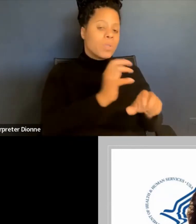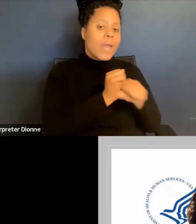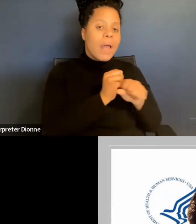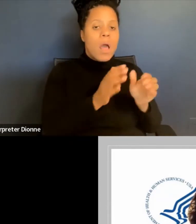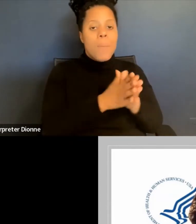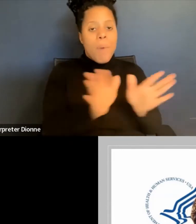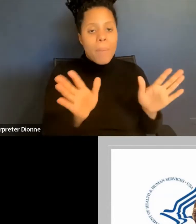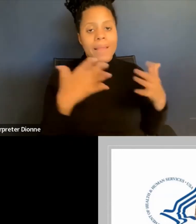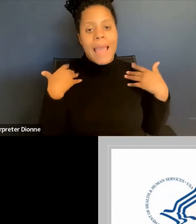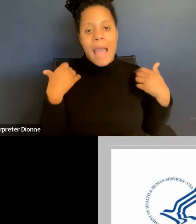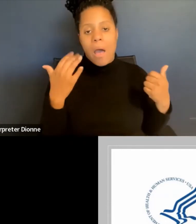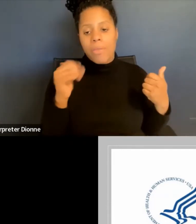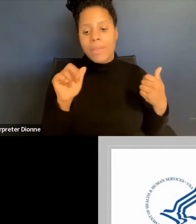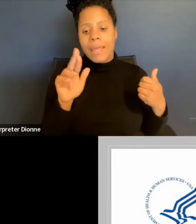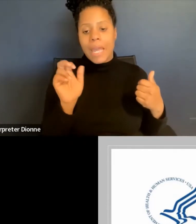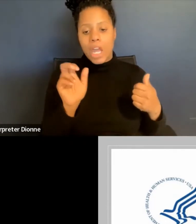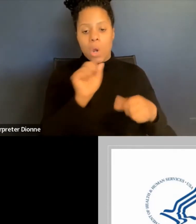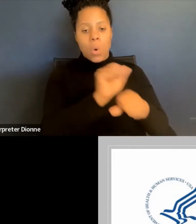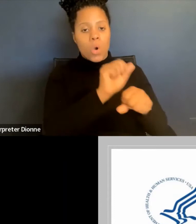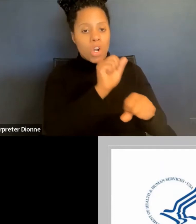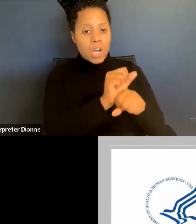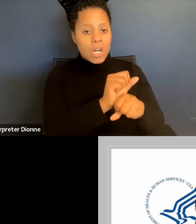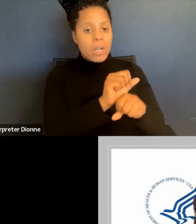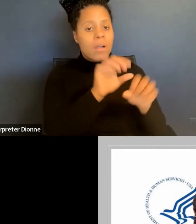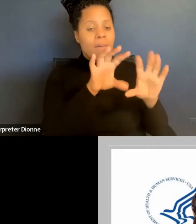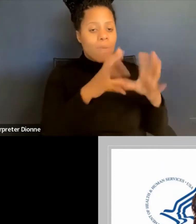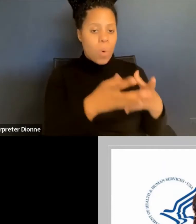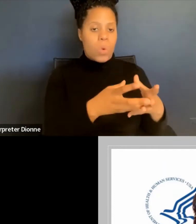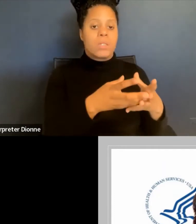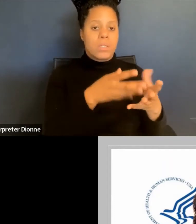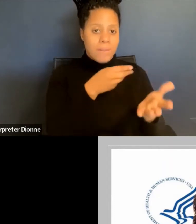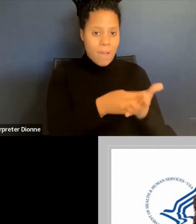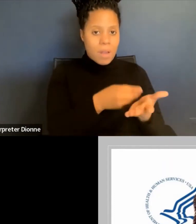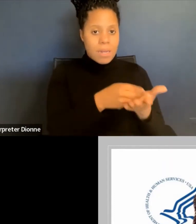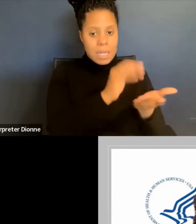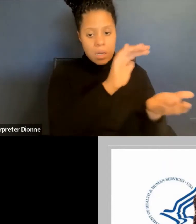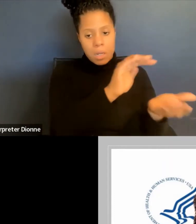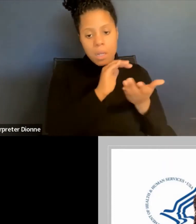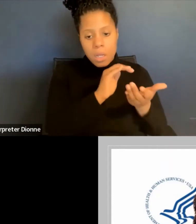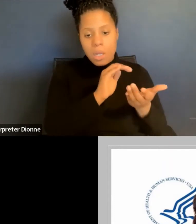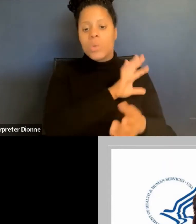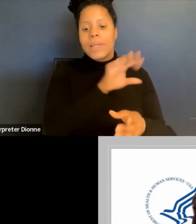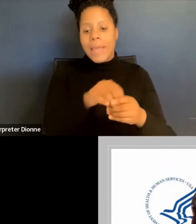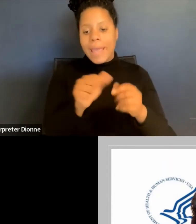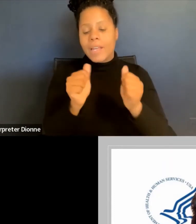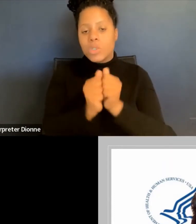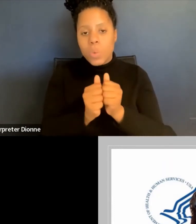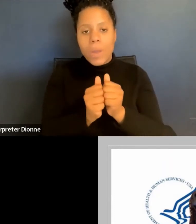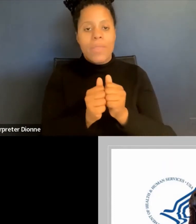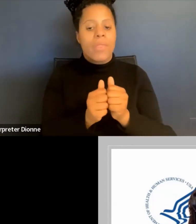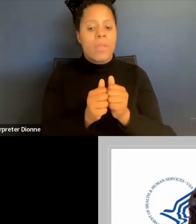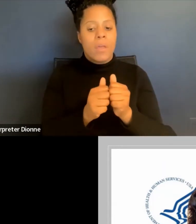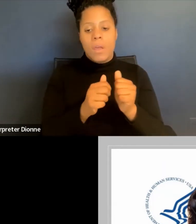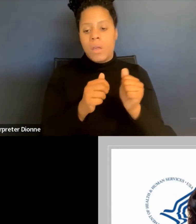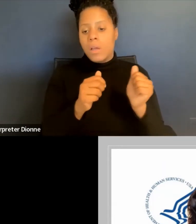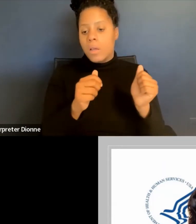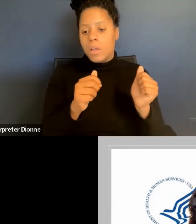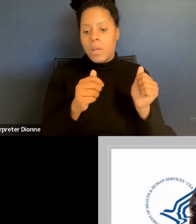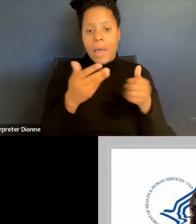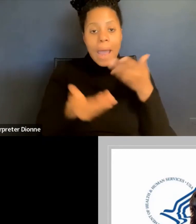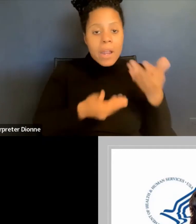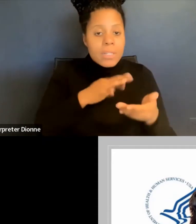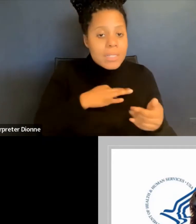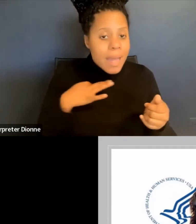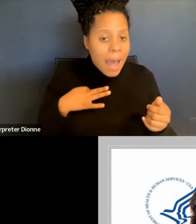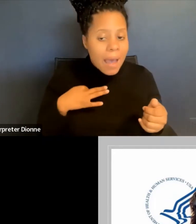our networks to engage in hire staff for COVID-related activity. And this is the pathway that